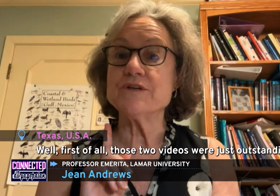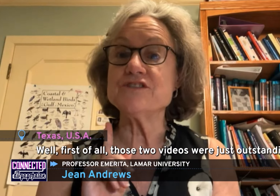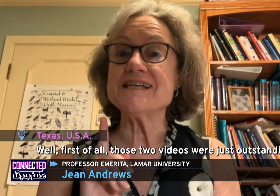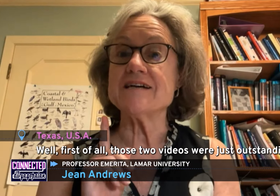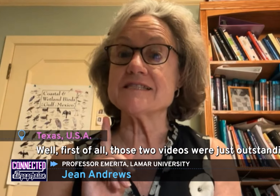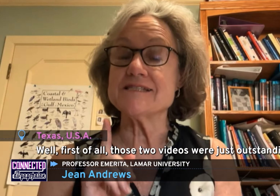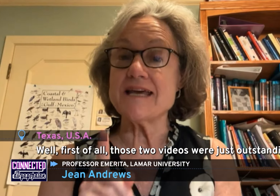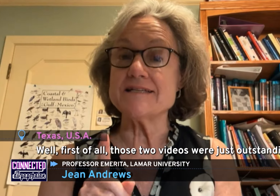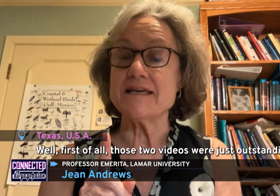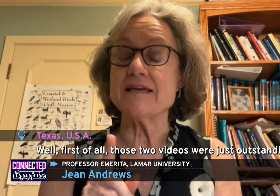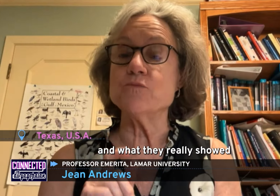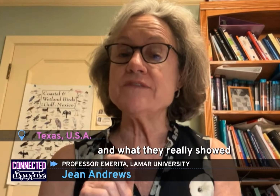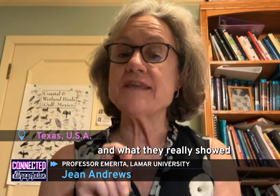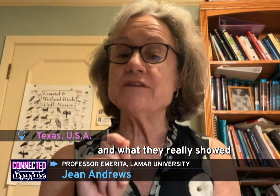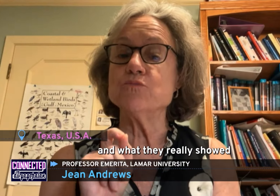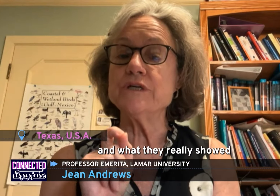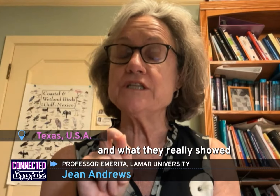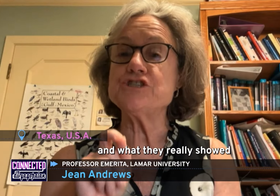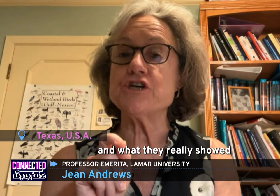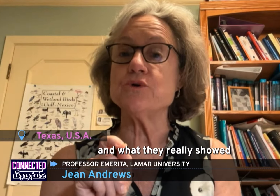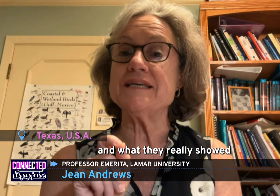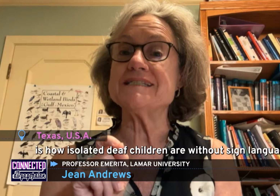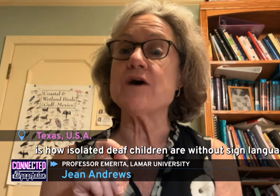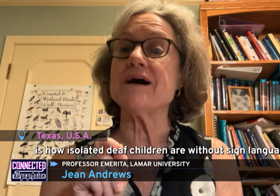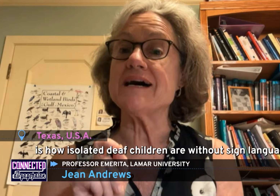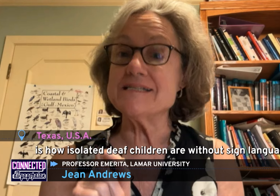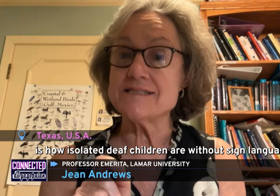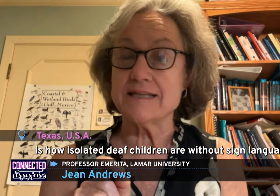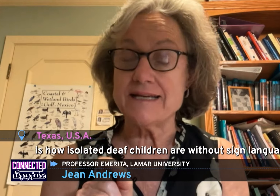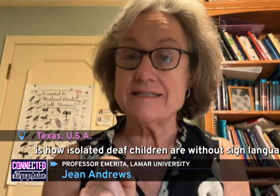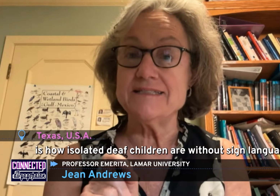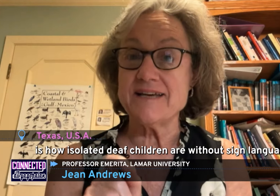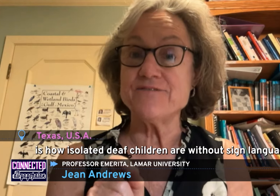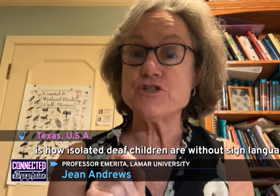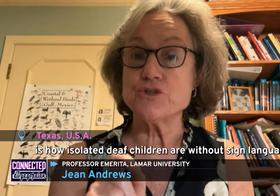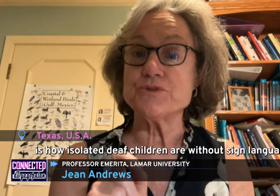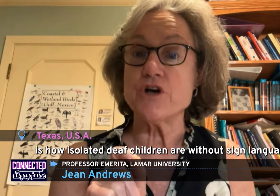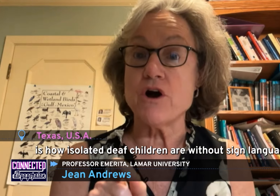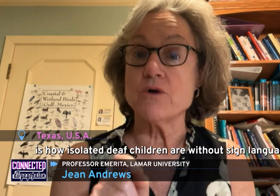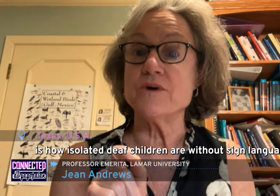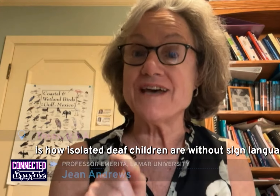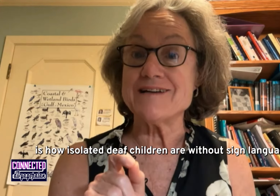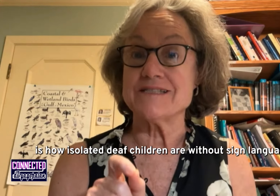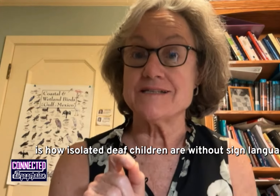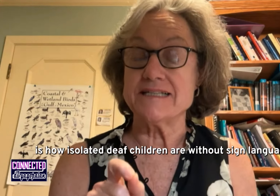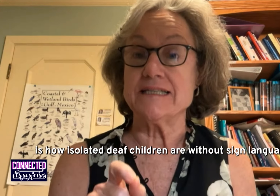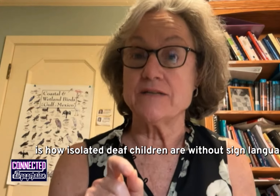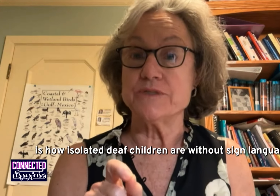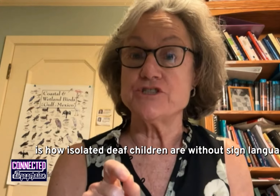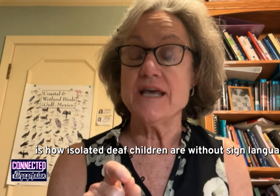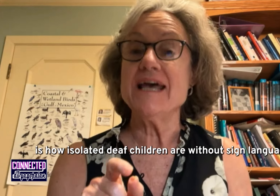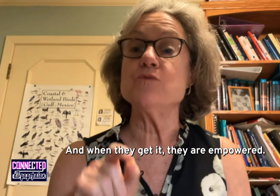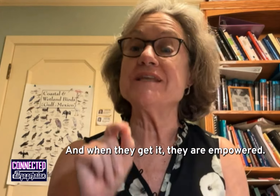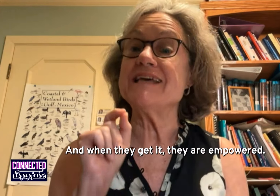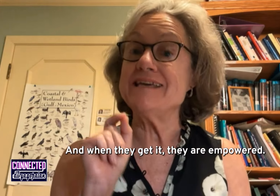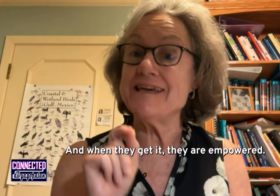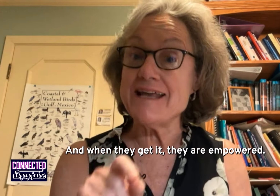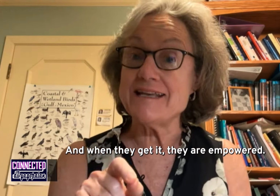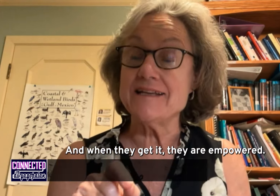just outstanding. And what they really showed is how isolated deaf children are without sign language. And when they get it,